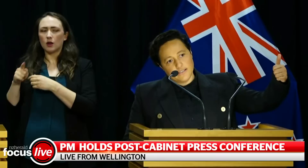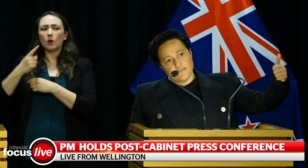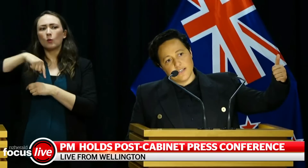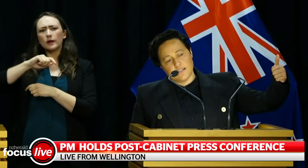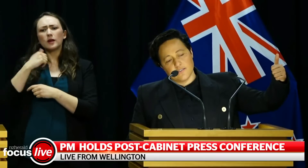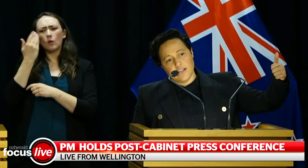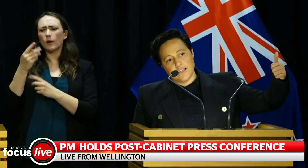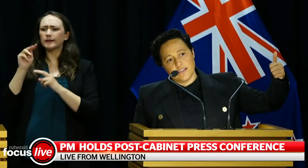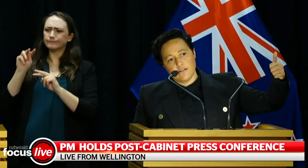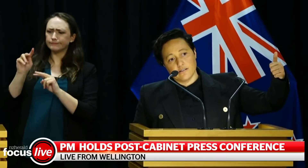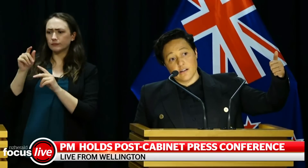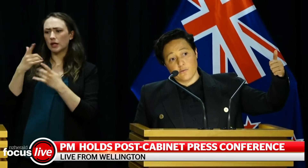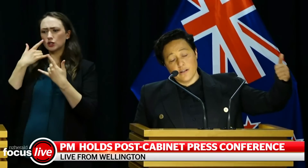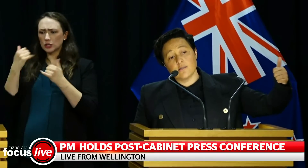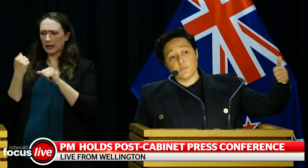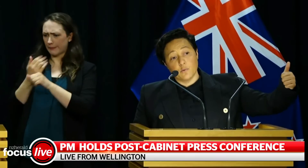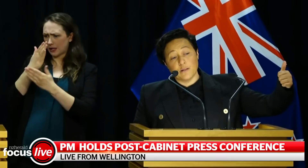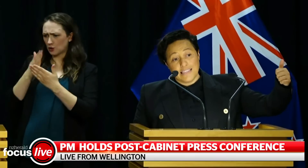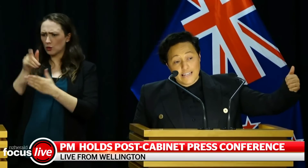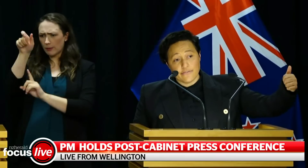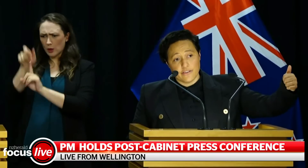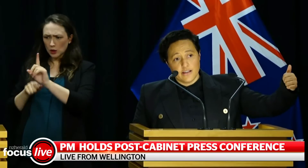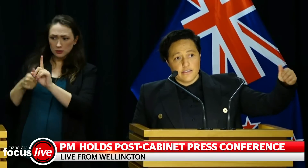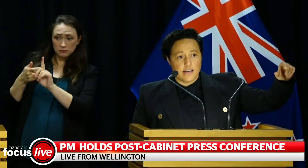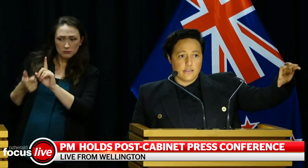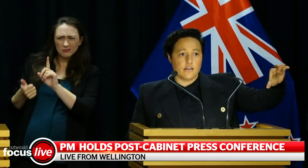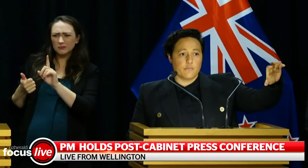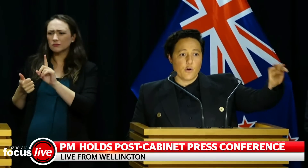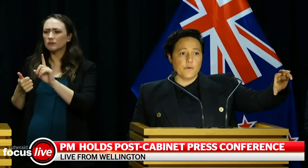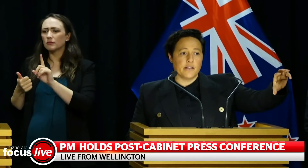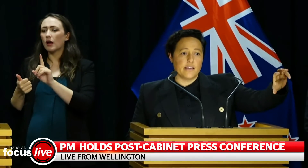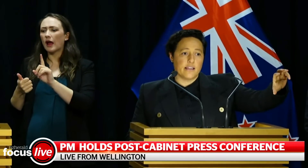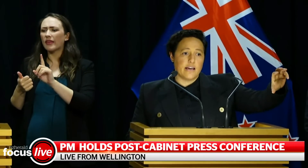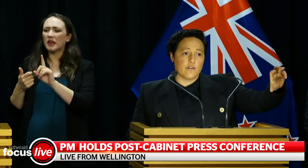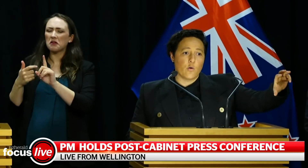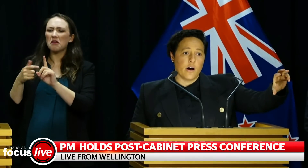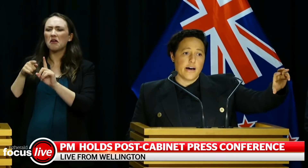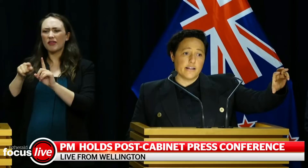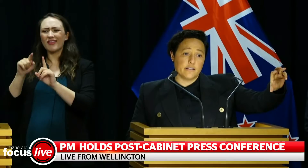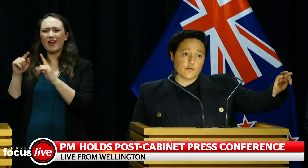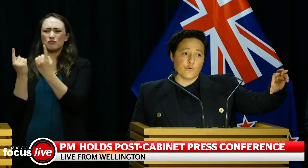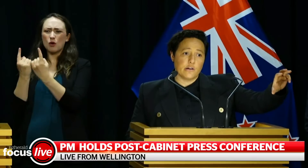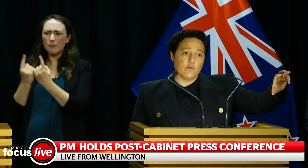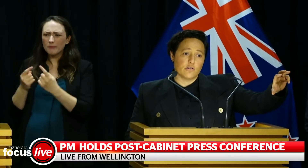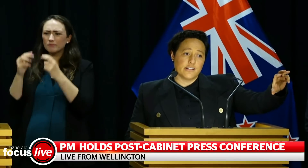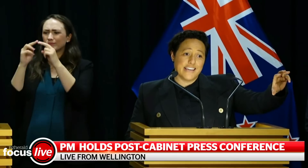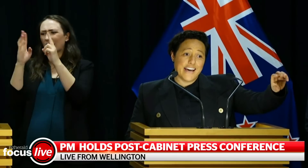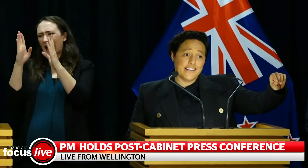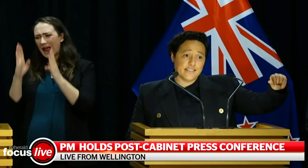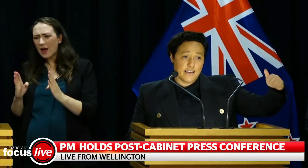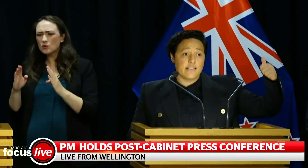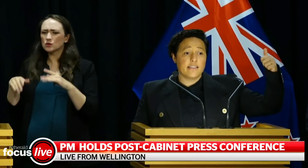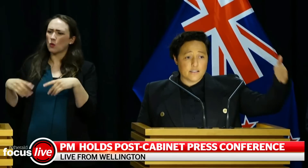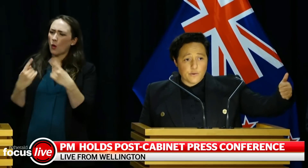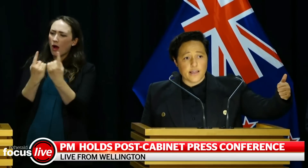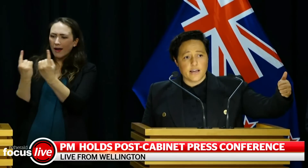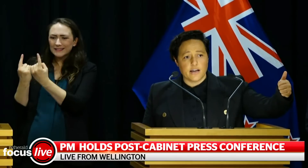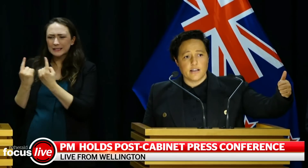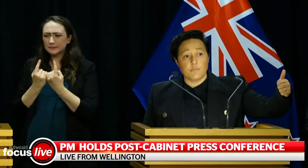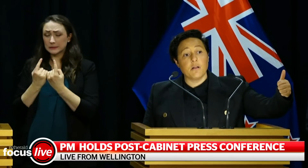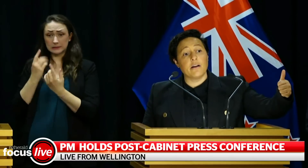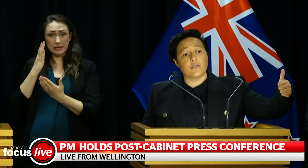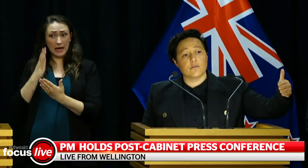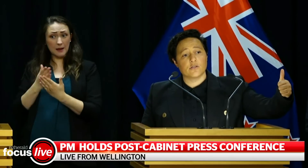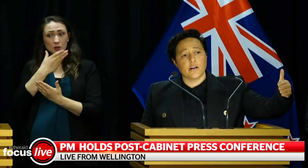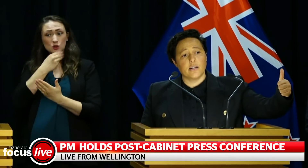once the police have satisfied that there is a reasonable belief that the property that they have acquired is through ill-gotten gains, that's when they